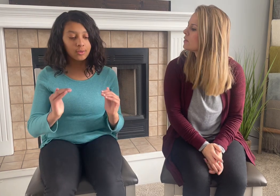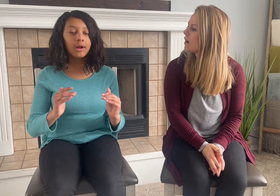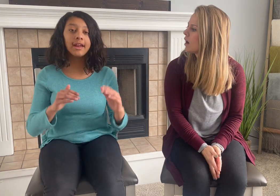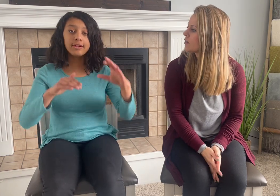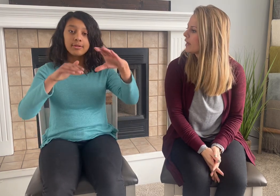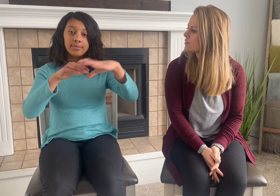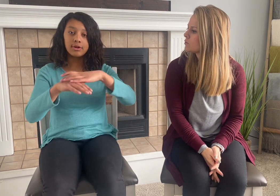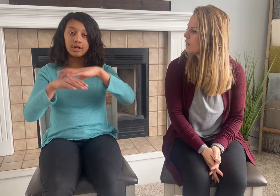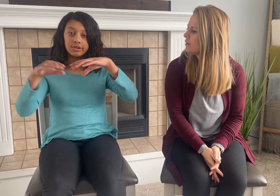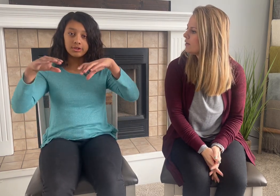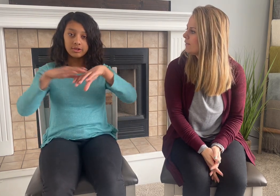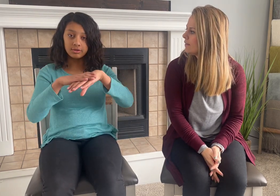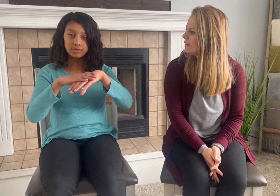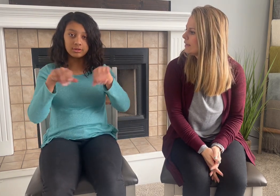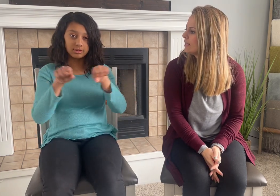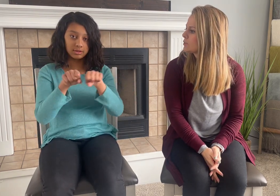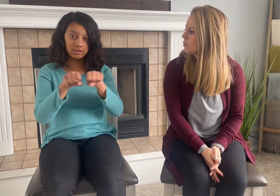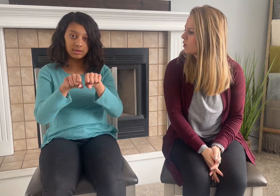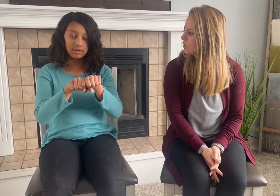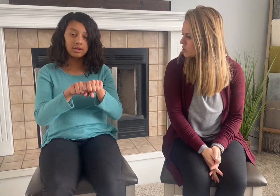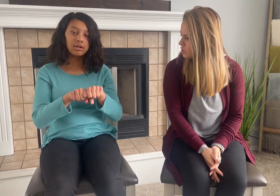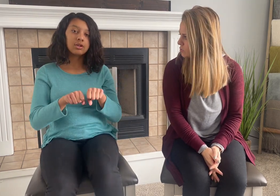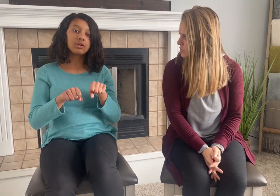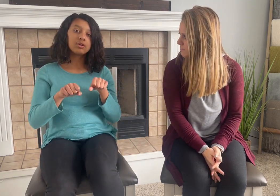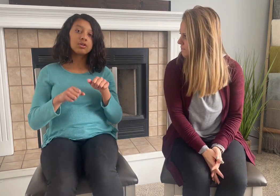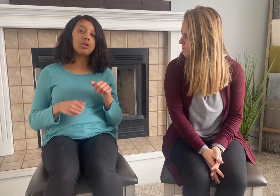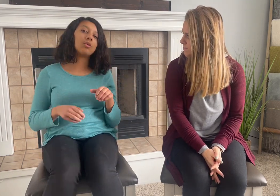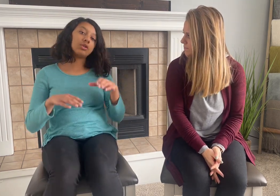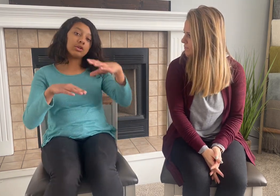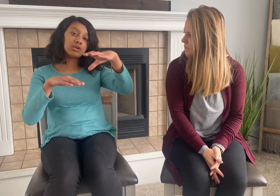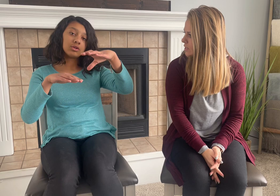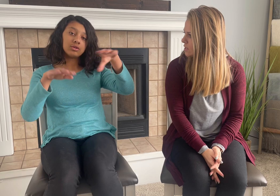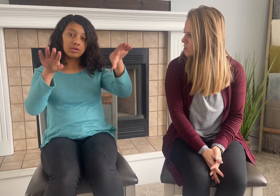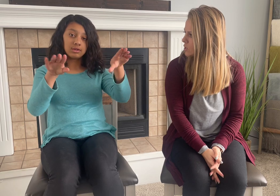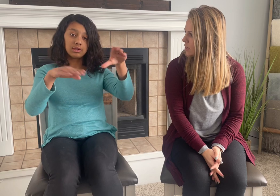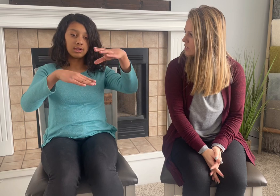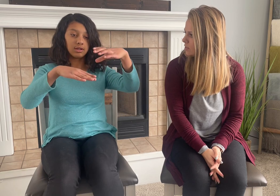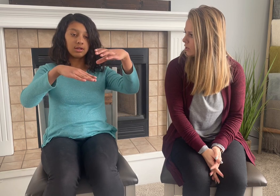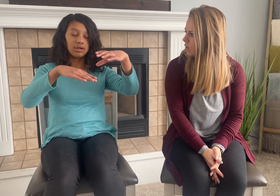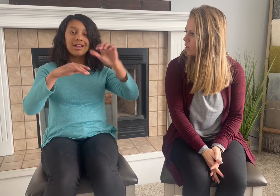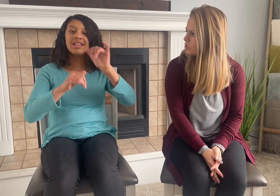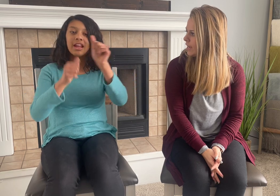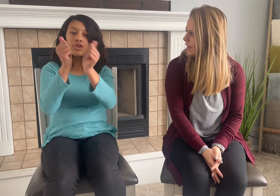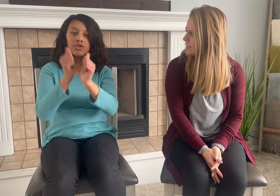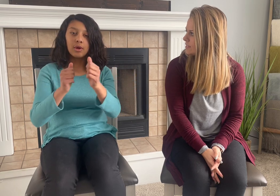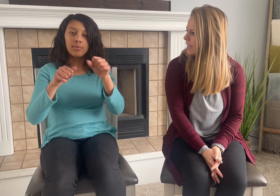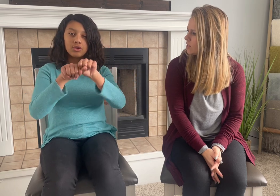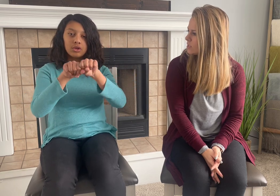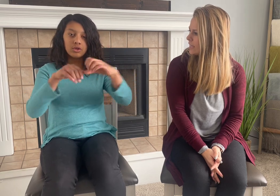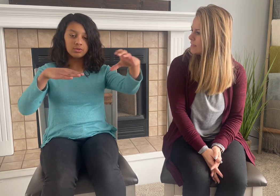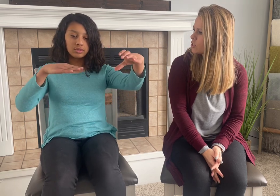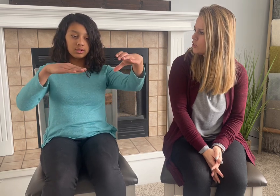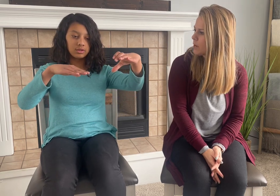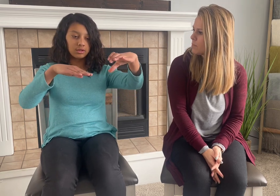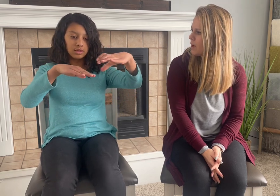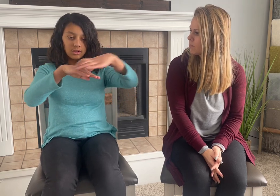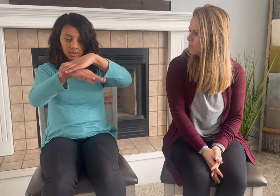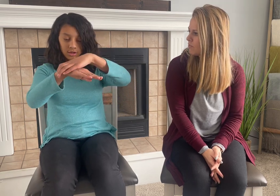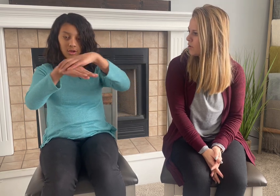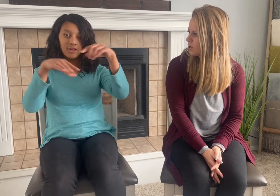Our next one is put on your shoes. So you're going to hold your hands. It looks like the shape of your foot